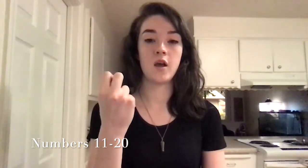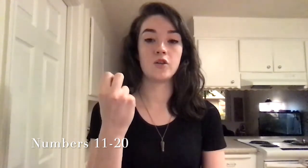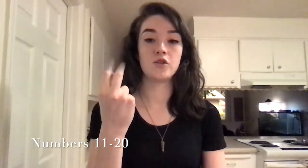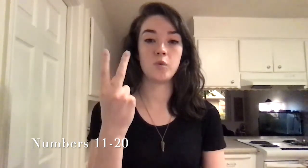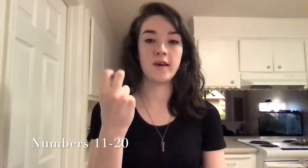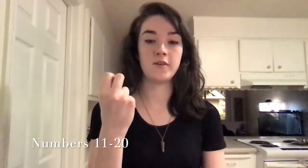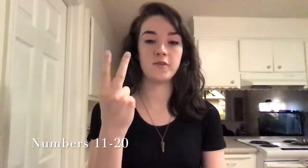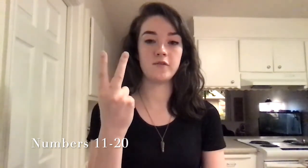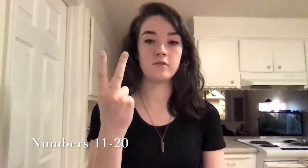12,